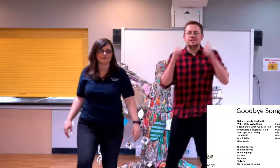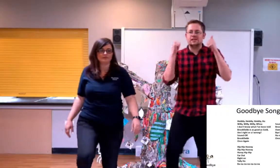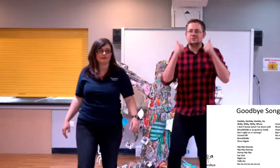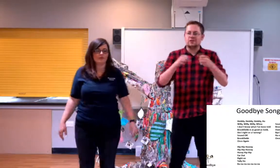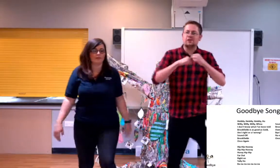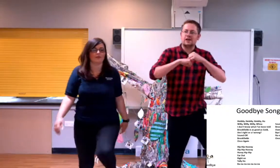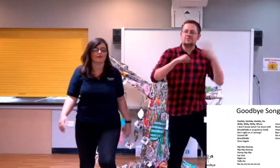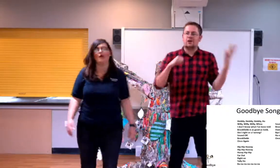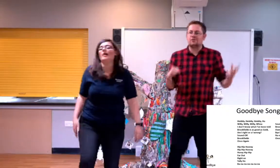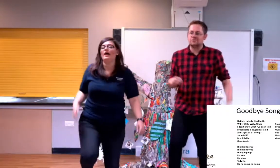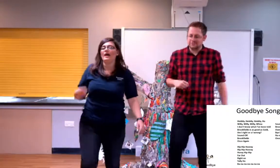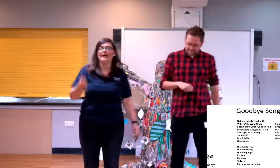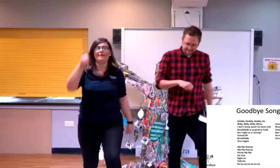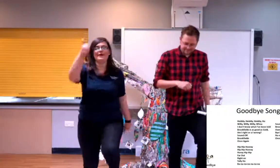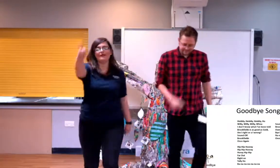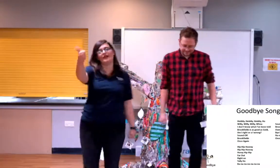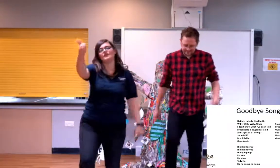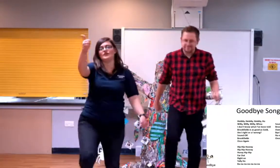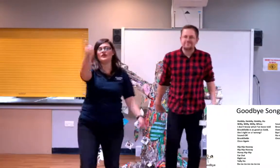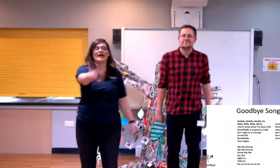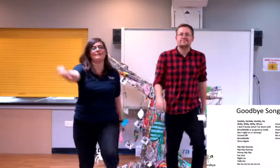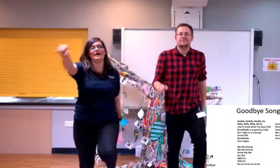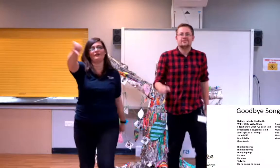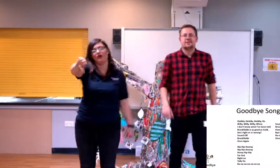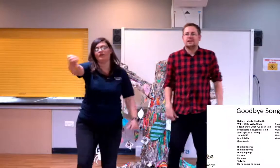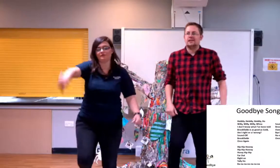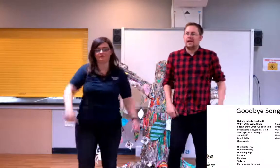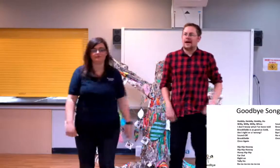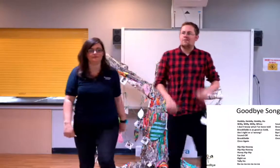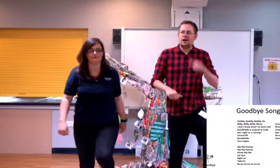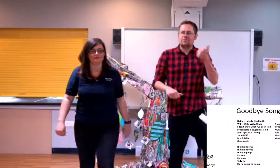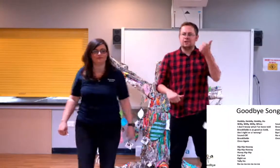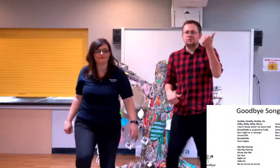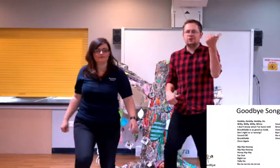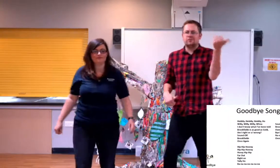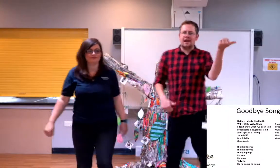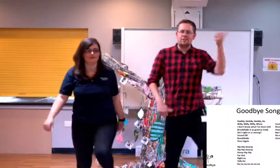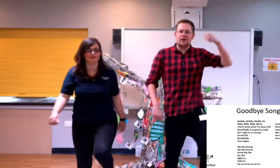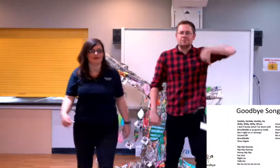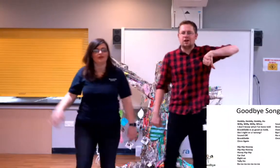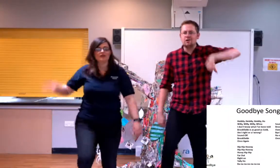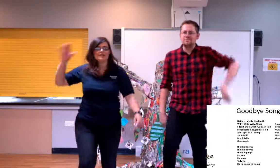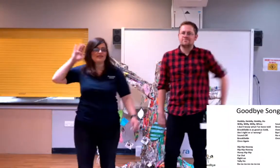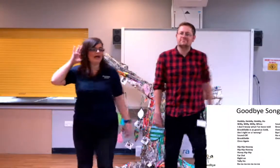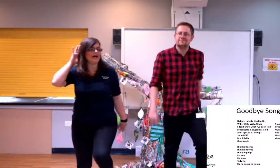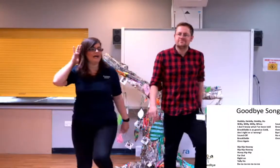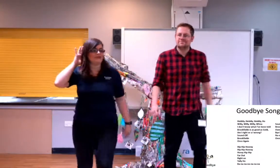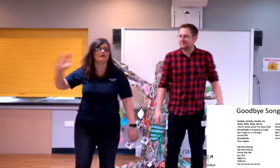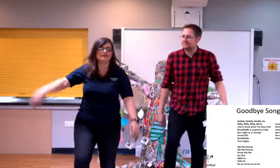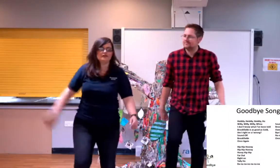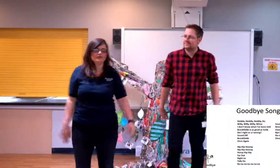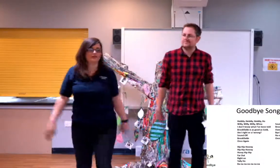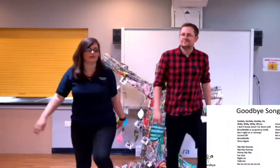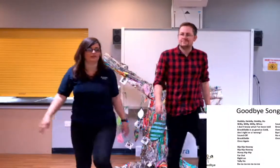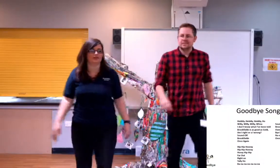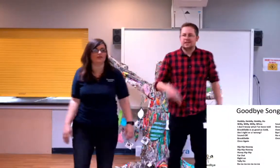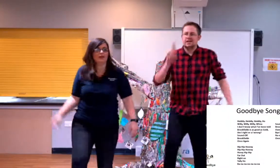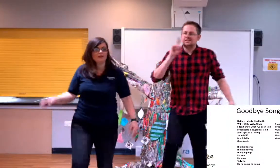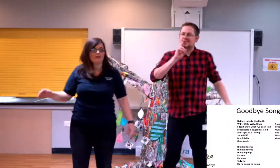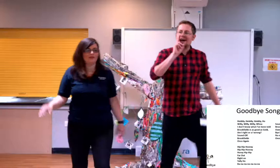as good as gold. Am I right or am I wrong? Am I right or am I wrong? Sound off.